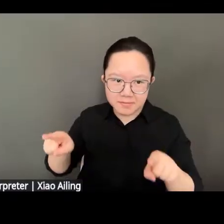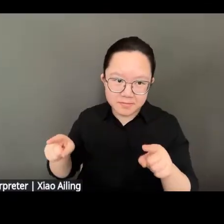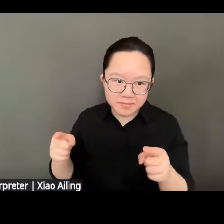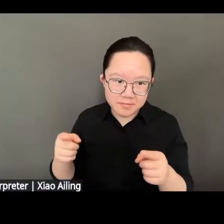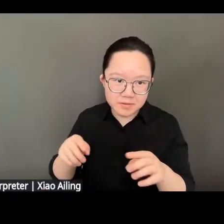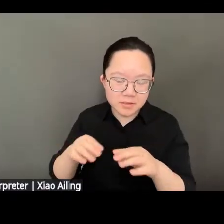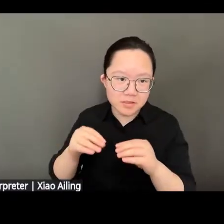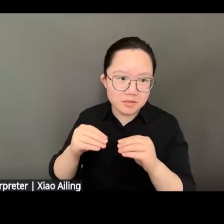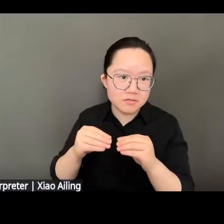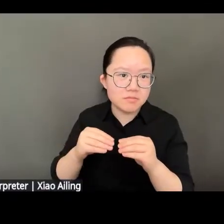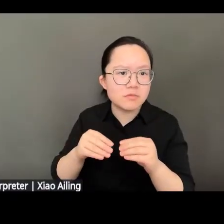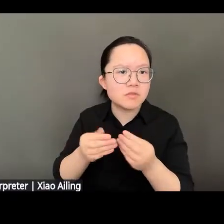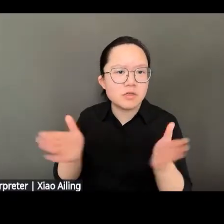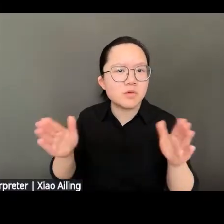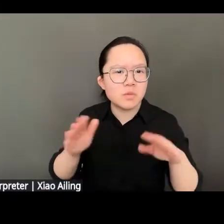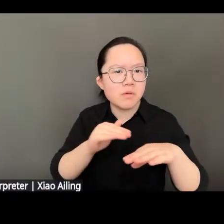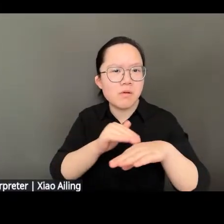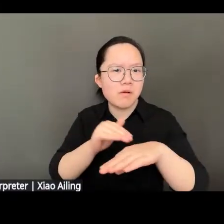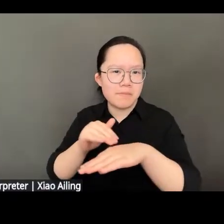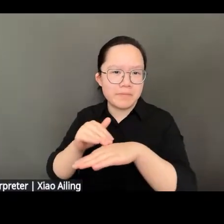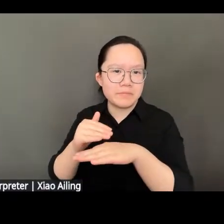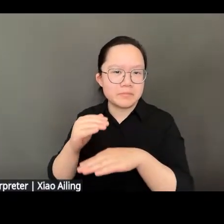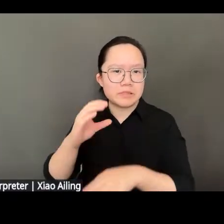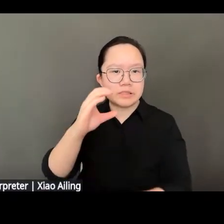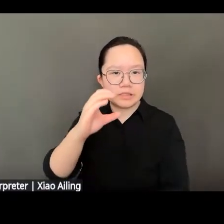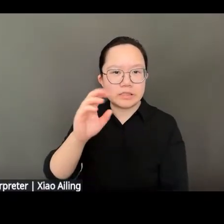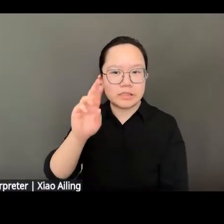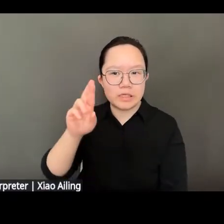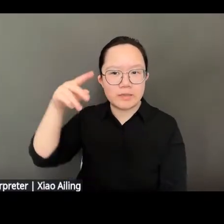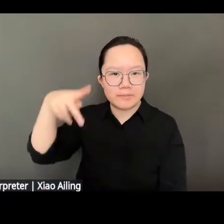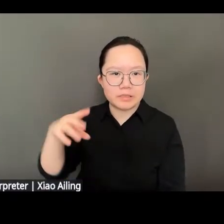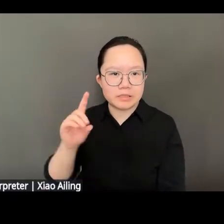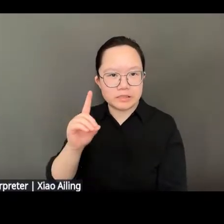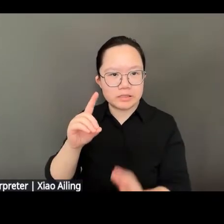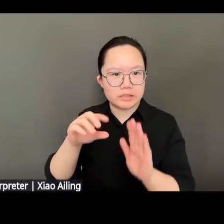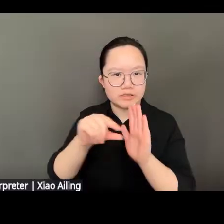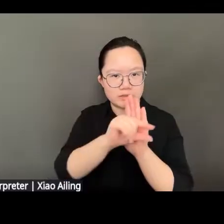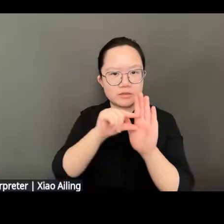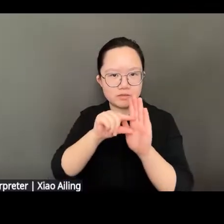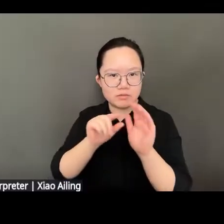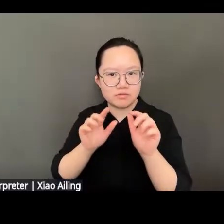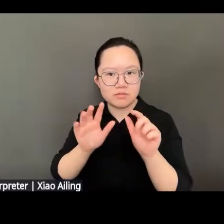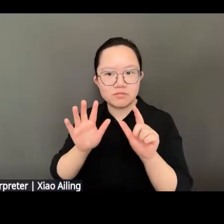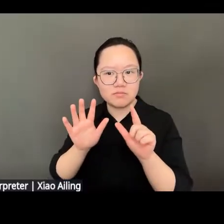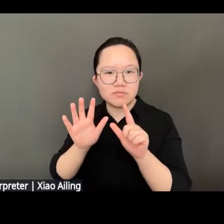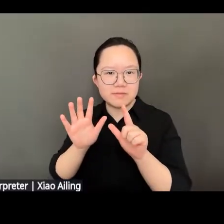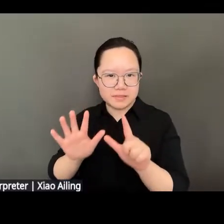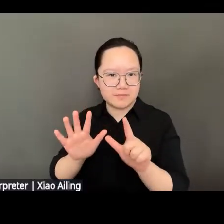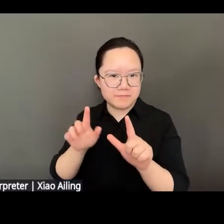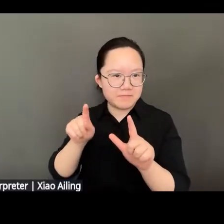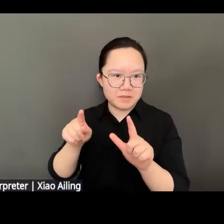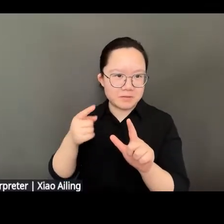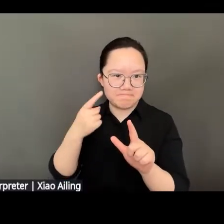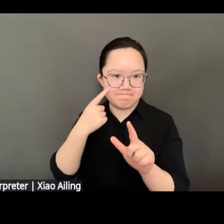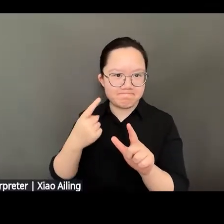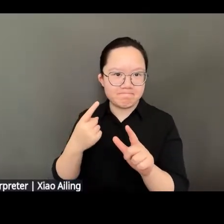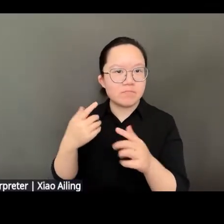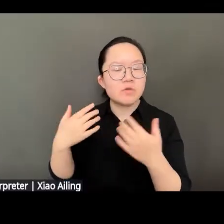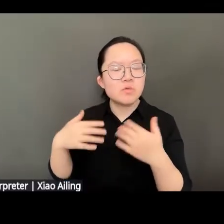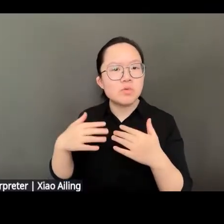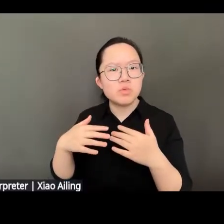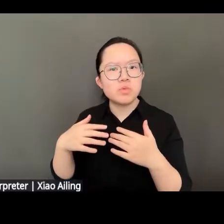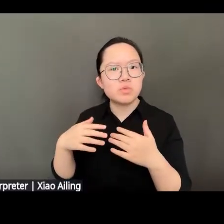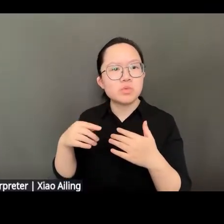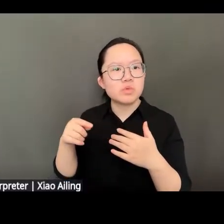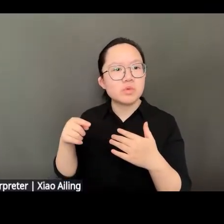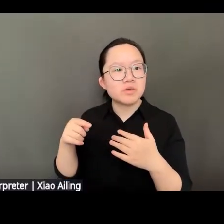and I highly recommend it to anyone who would like to understand all the nuanced differences